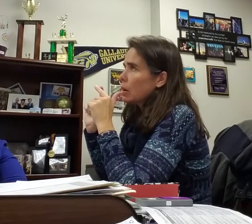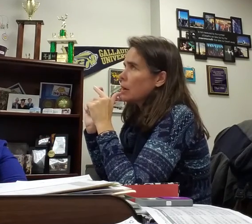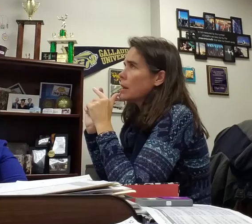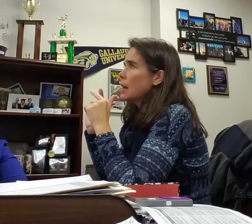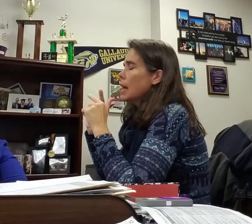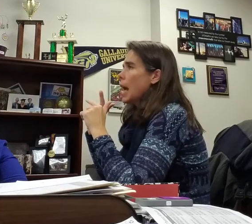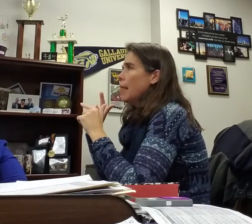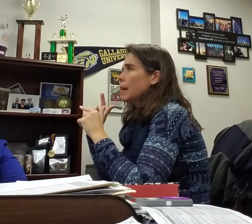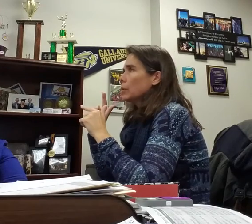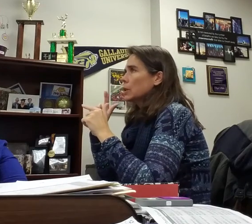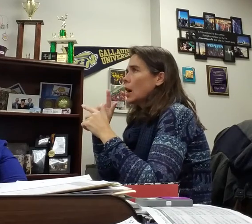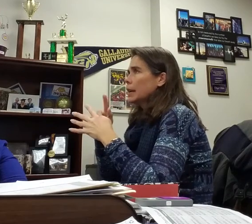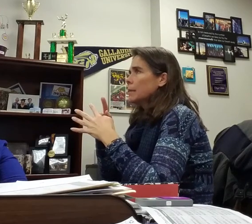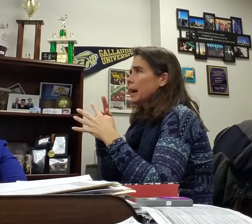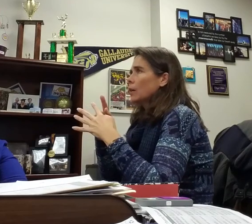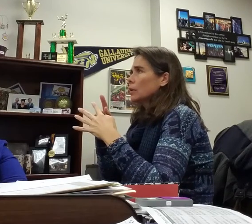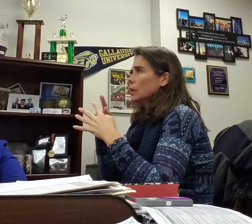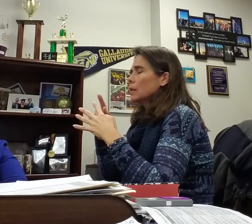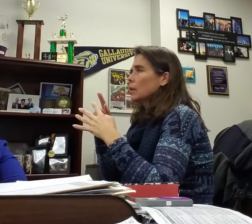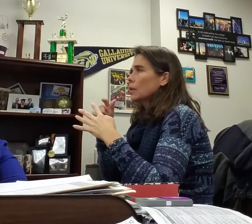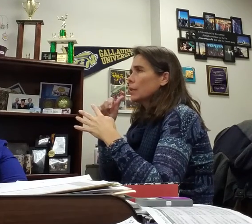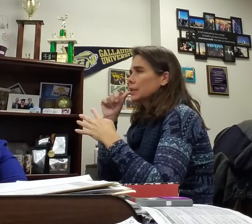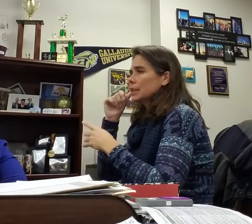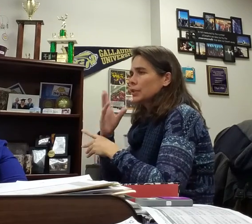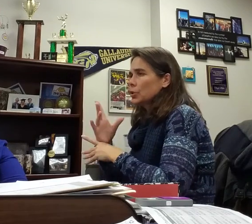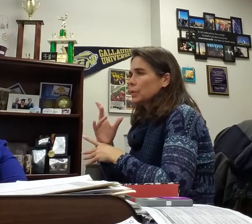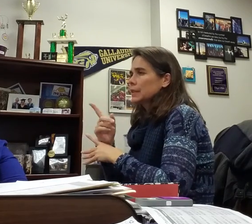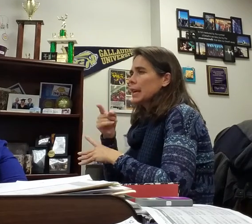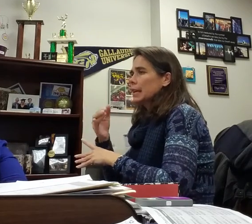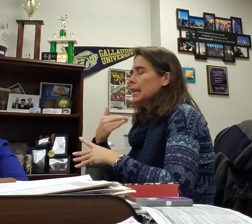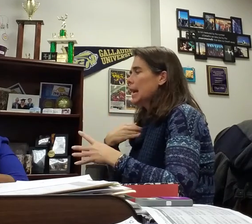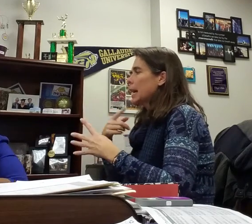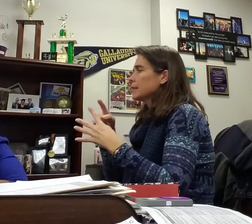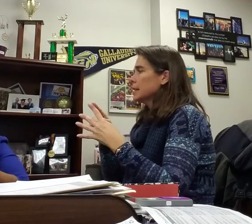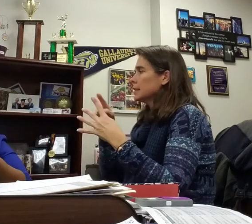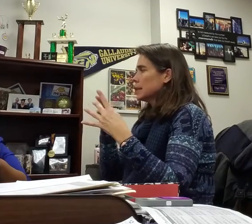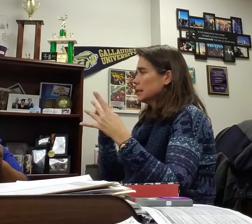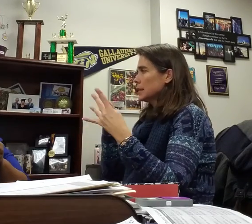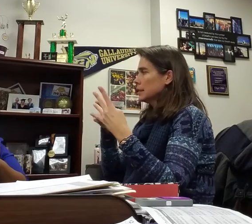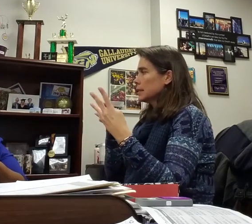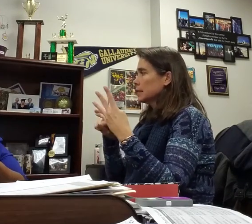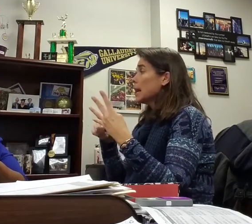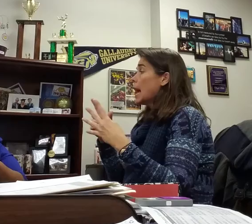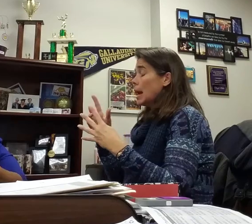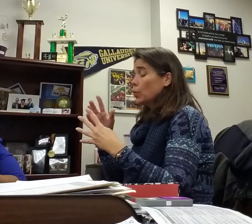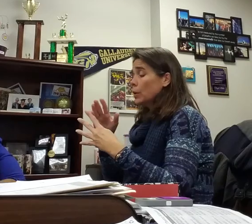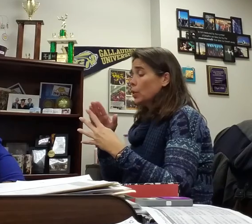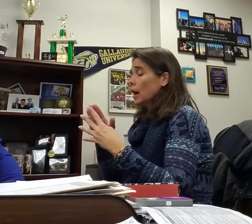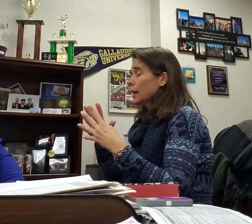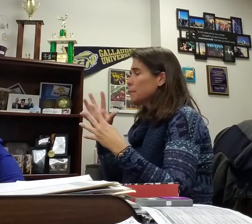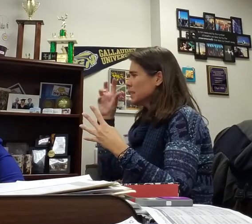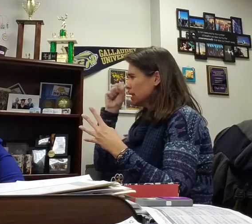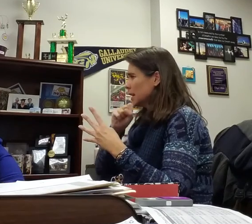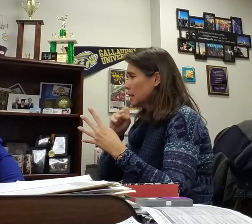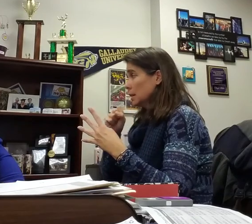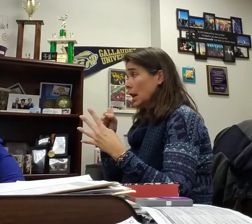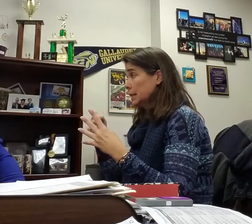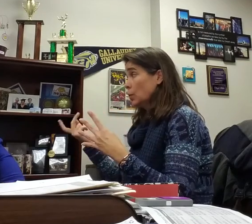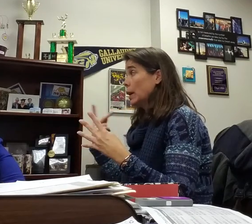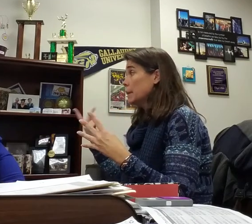on, and they were talking about the sister was saying he Yeah. has this, and we were kind of missing. I say 'Cause I we couldn't